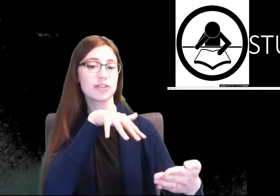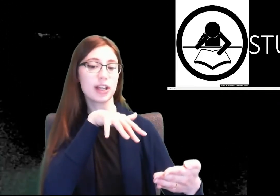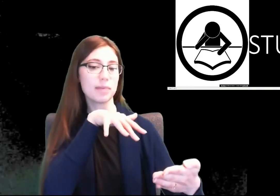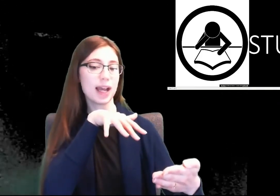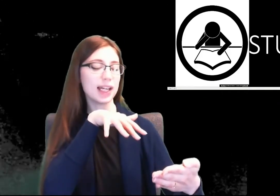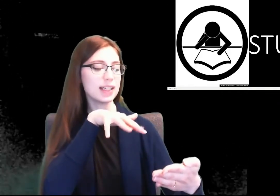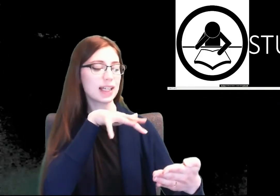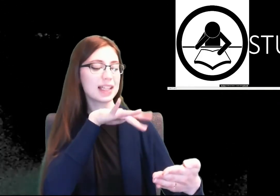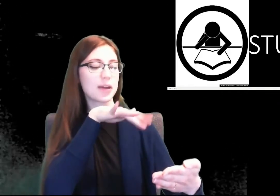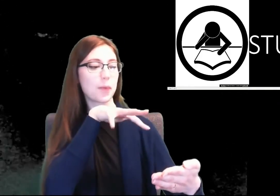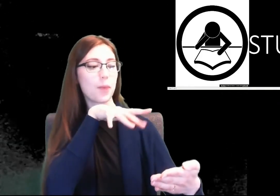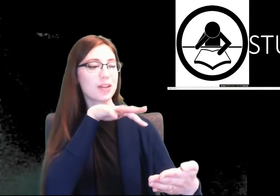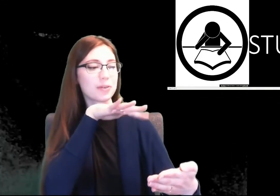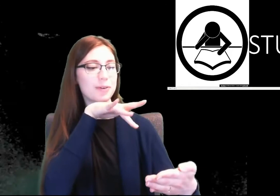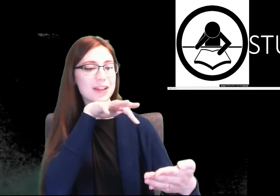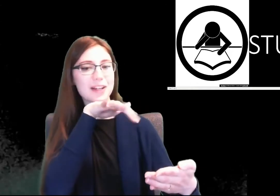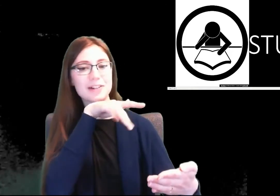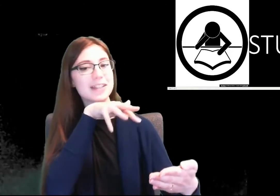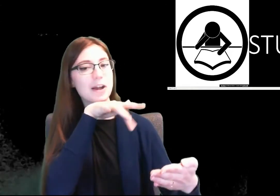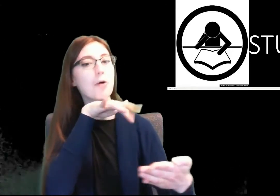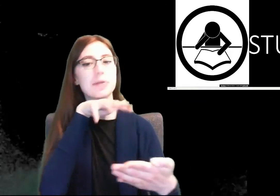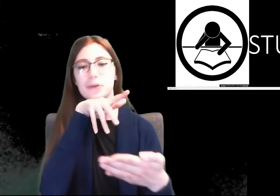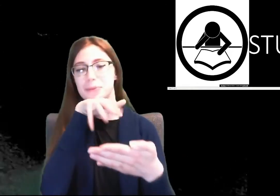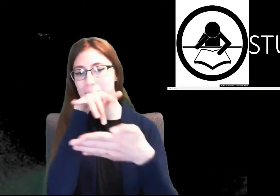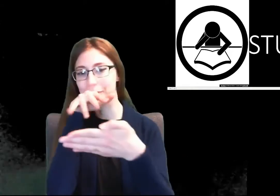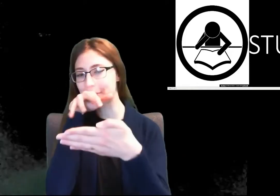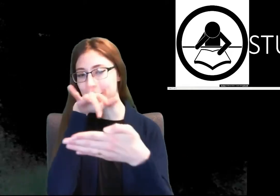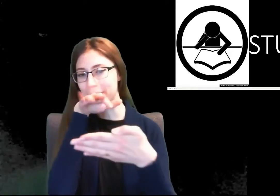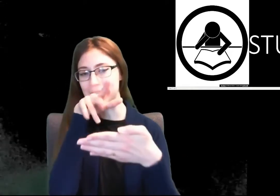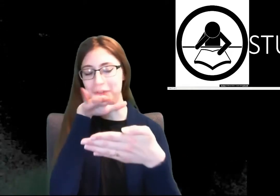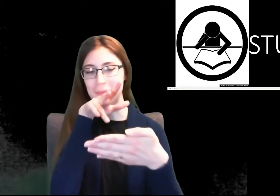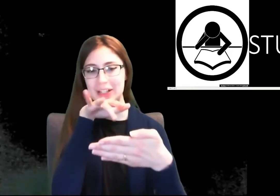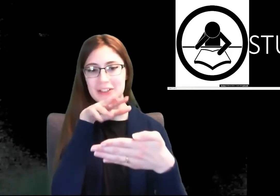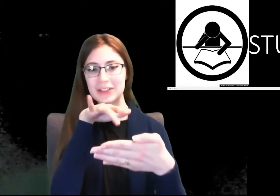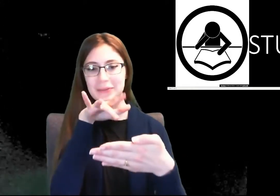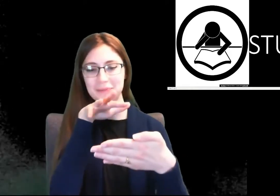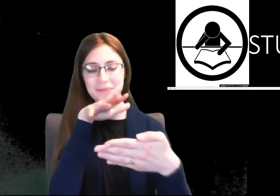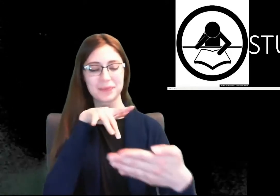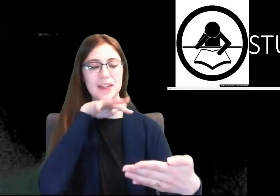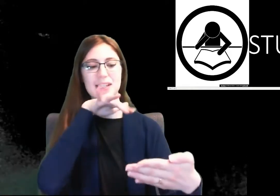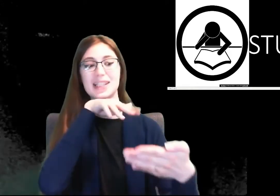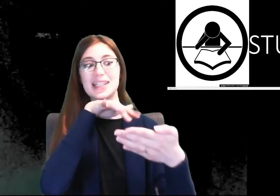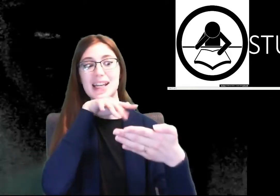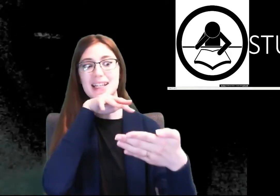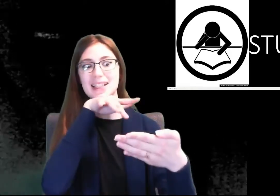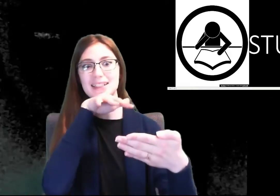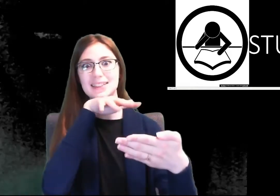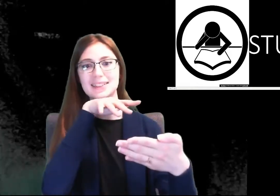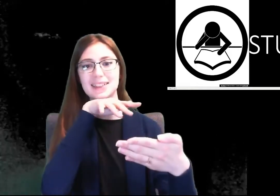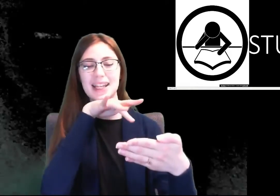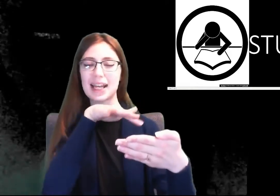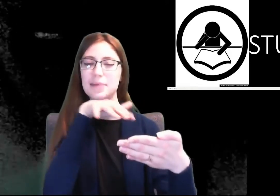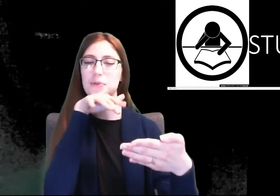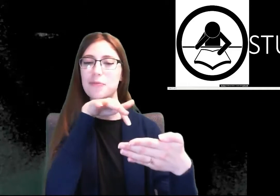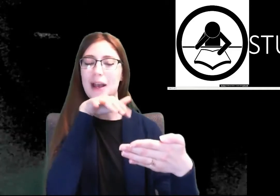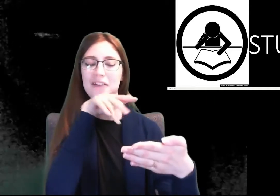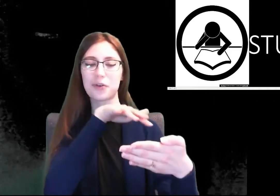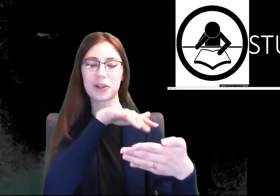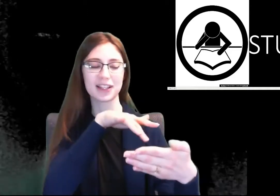shape at it and then wiggle your fingers and hope you absorb all the information. Study. And kind of move back and forth a little.